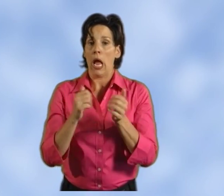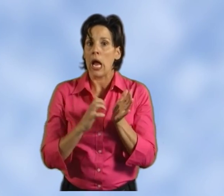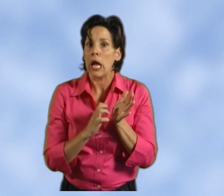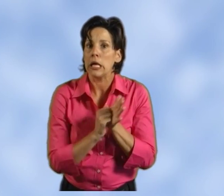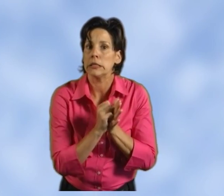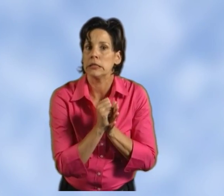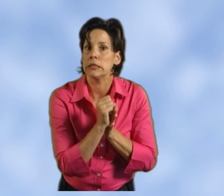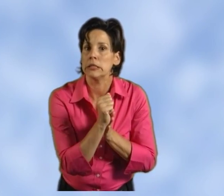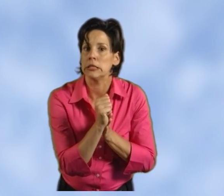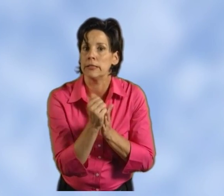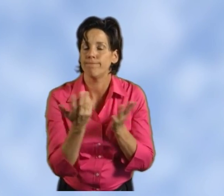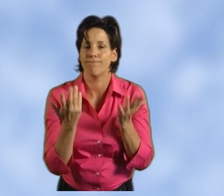or cancerous.